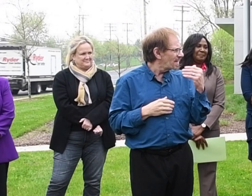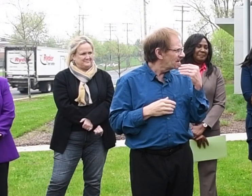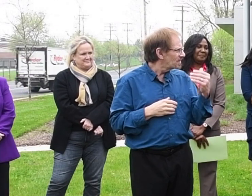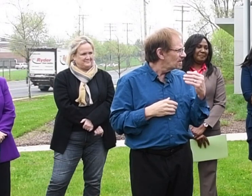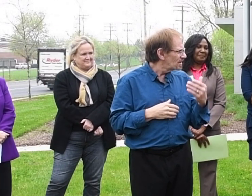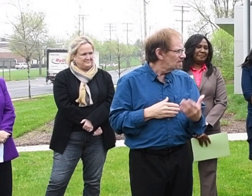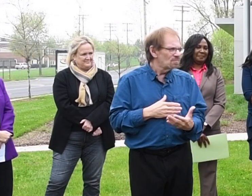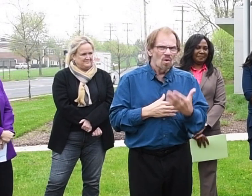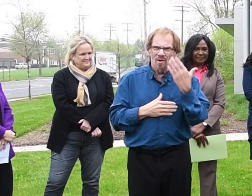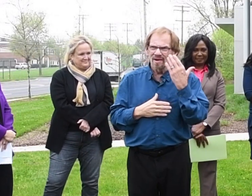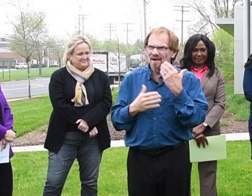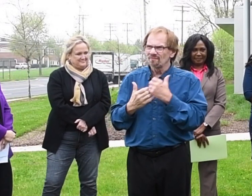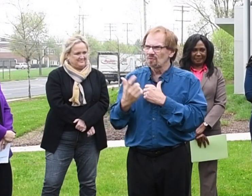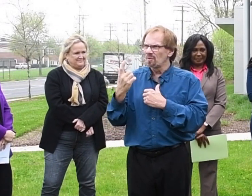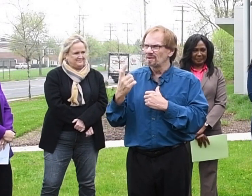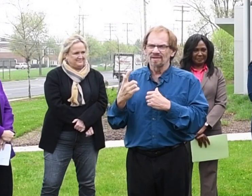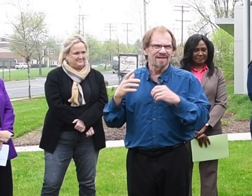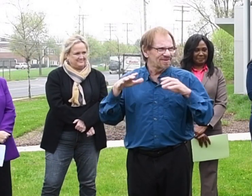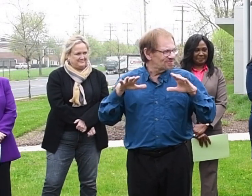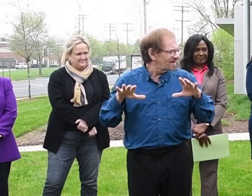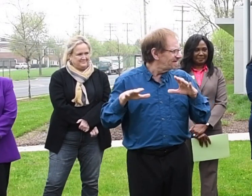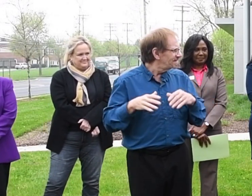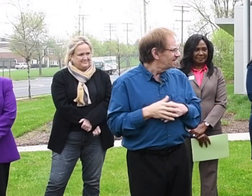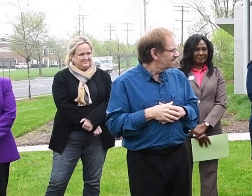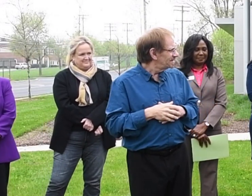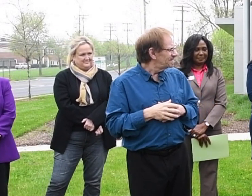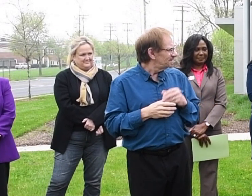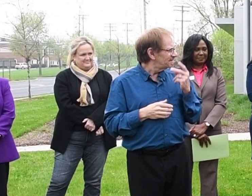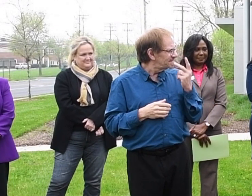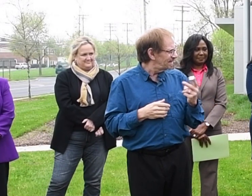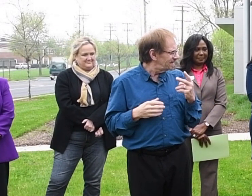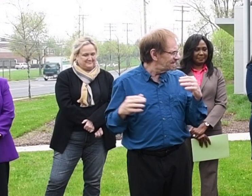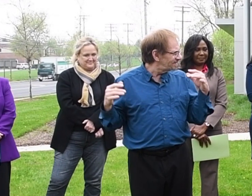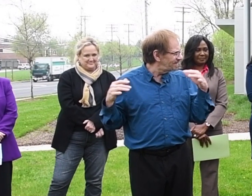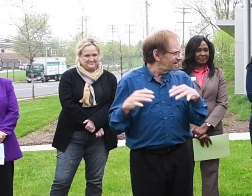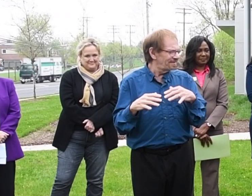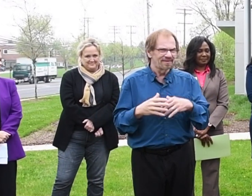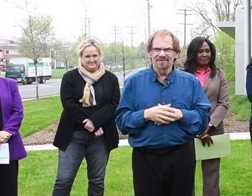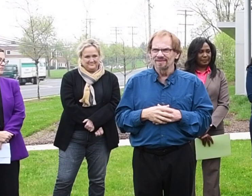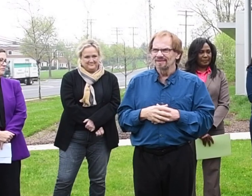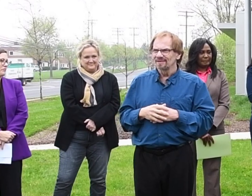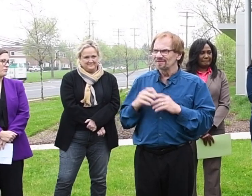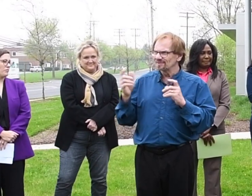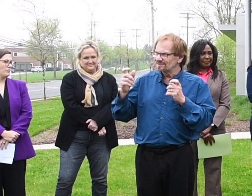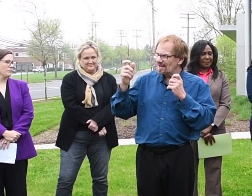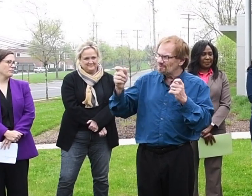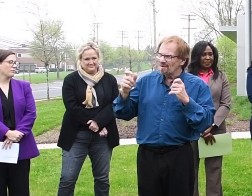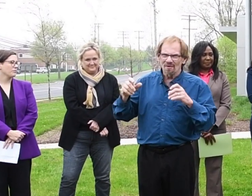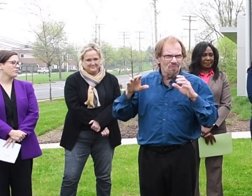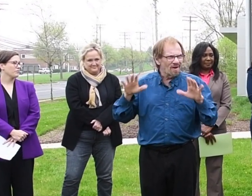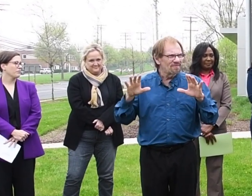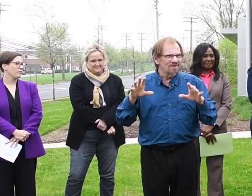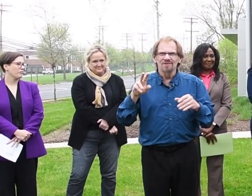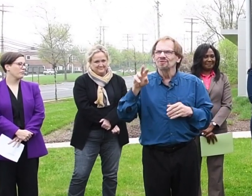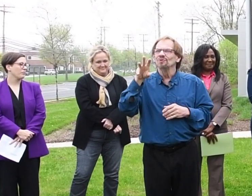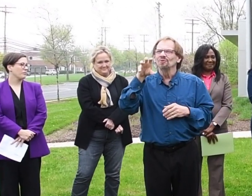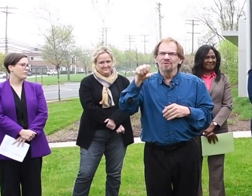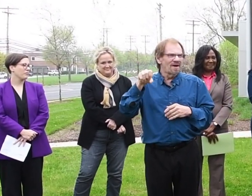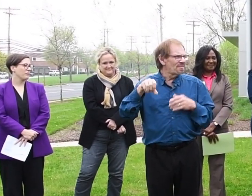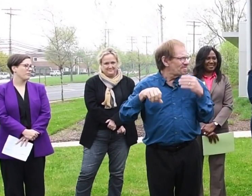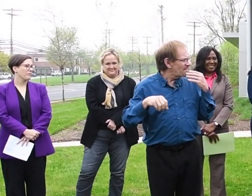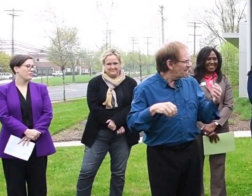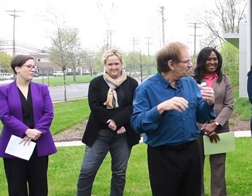Good morning, everyone. It is great to see this crowd gathered to celebrate this wonderful news. So thank you, Mr.